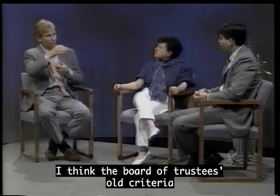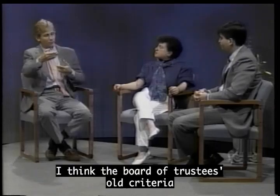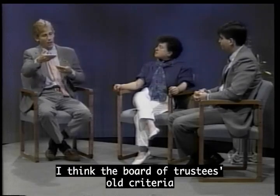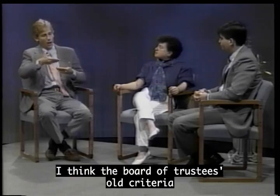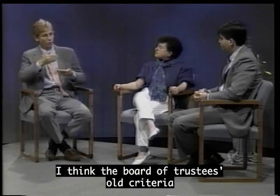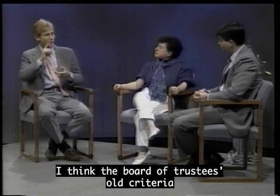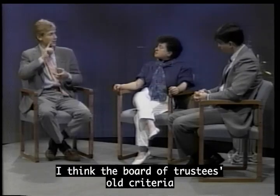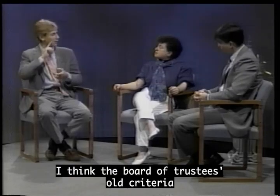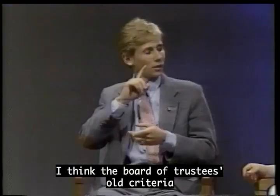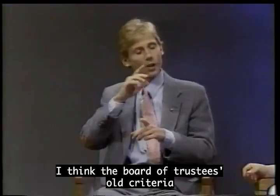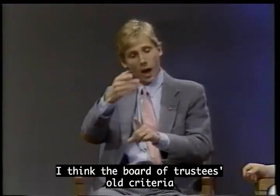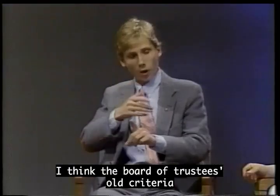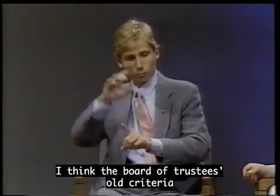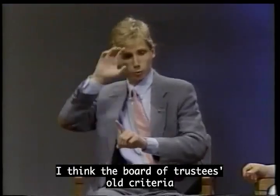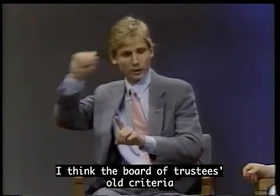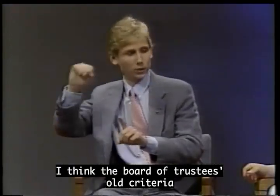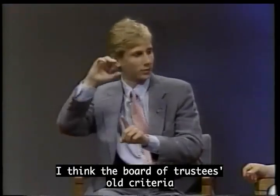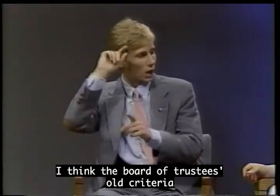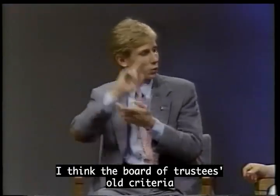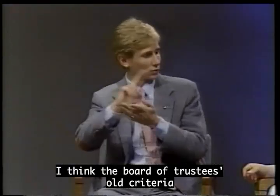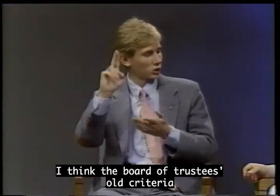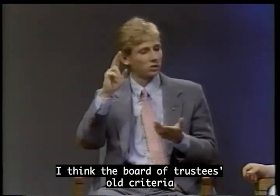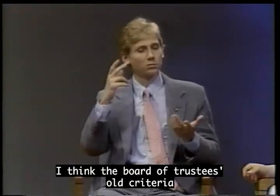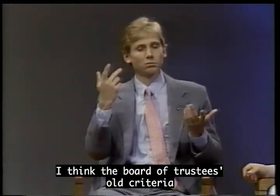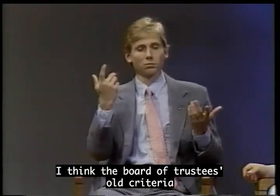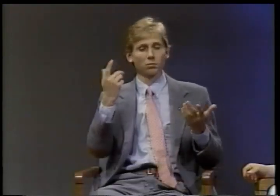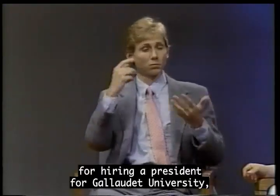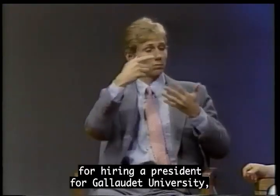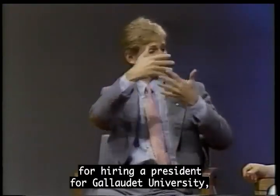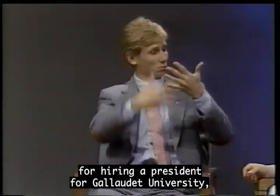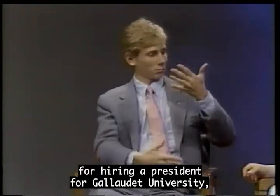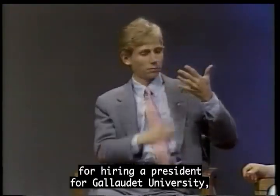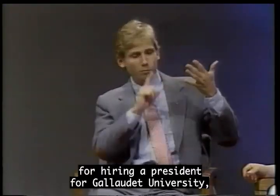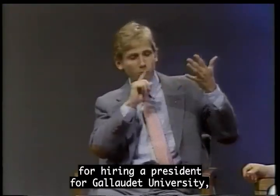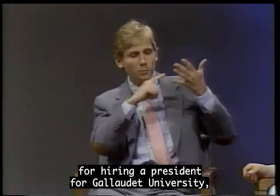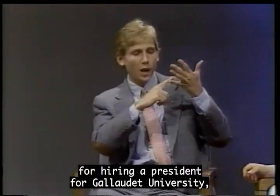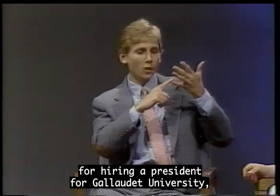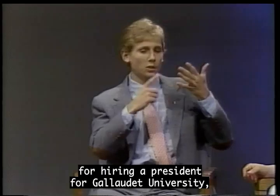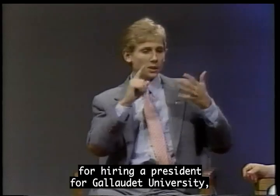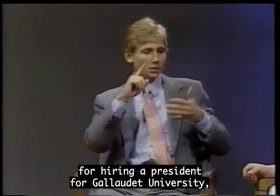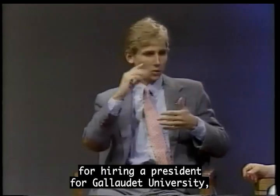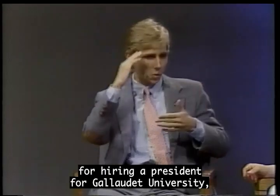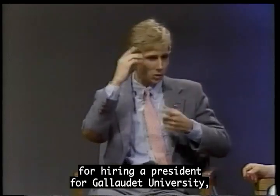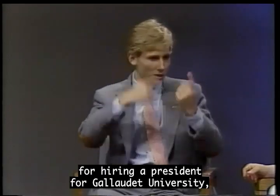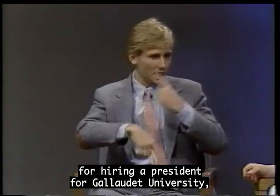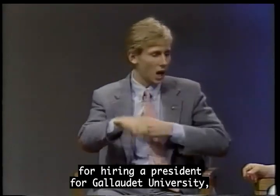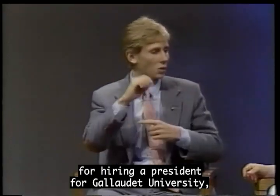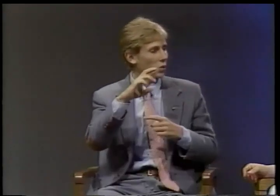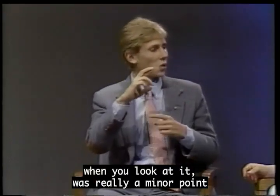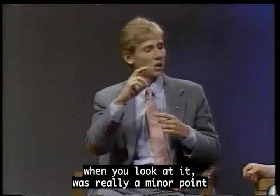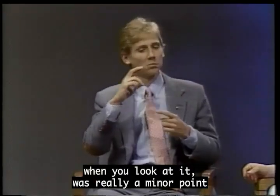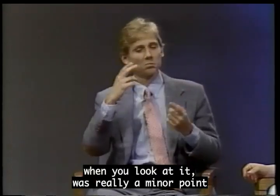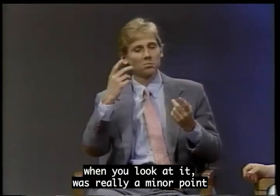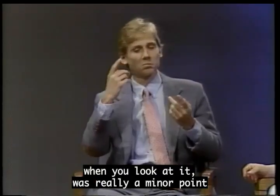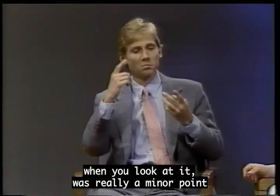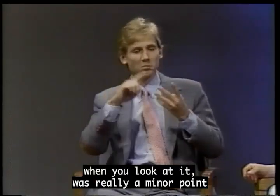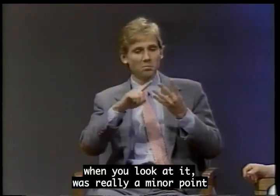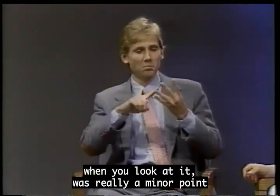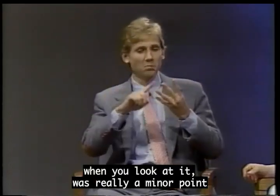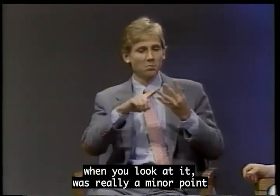I think the Board of Trustees' old criteria for hiring a president for Gallaudet University, when you look at it, was really a minor